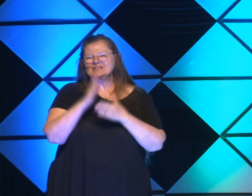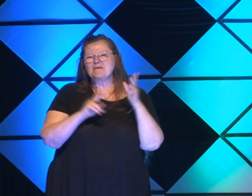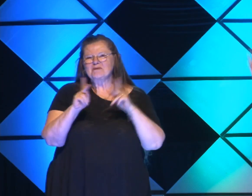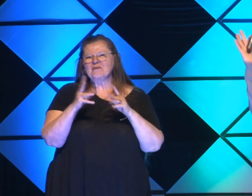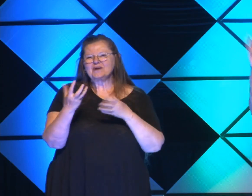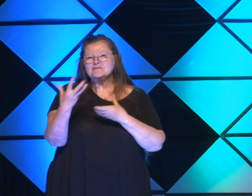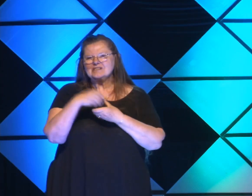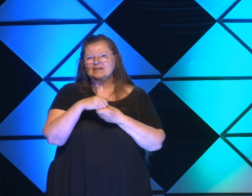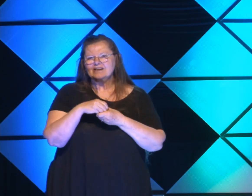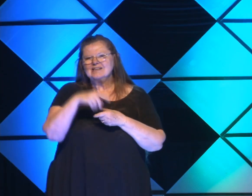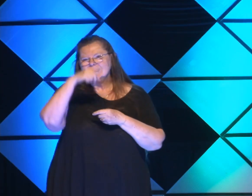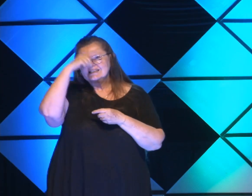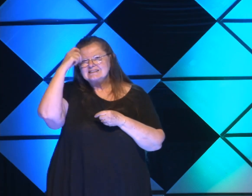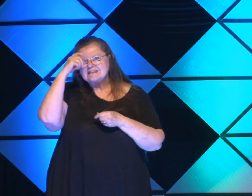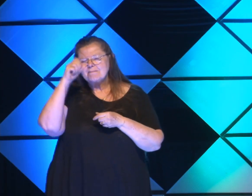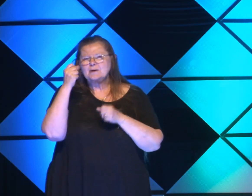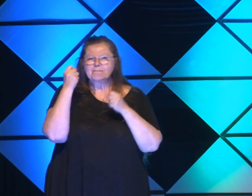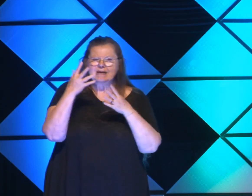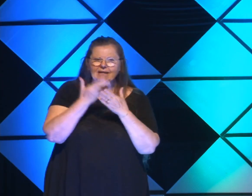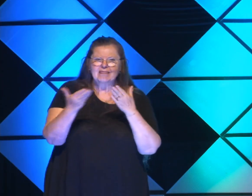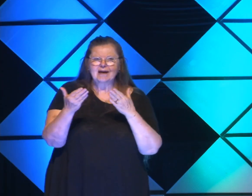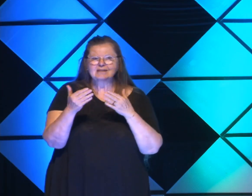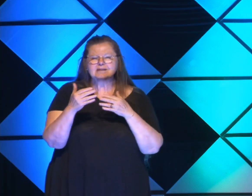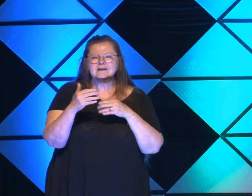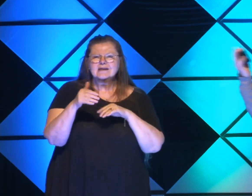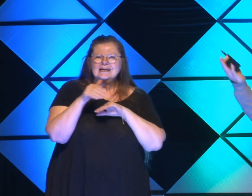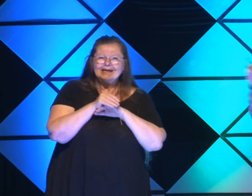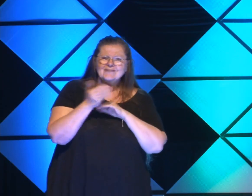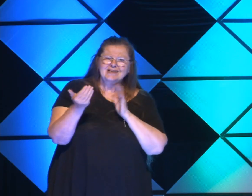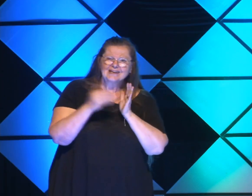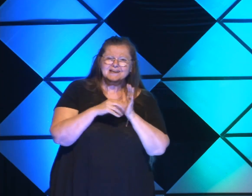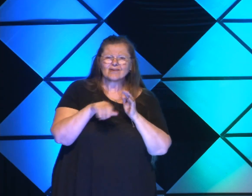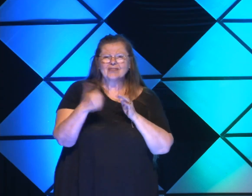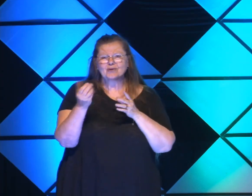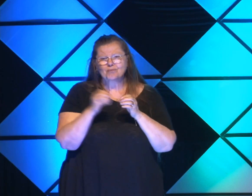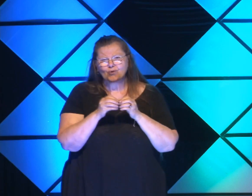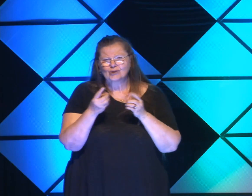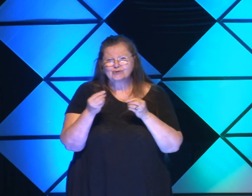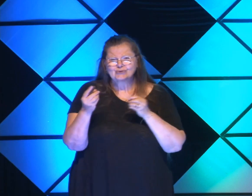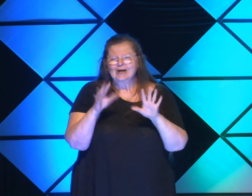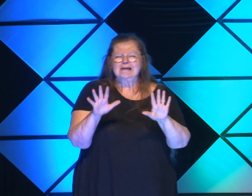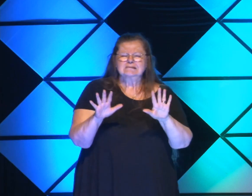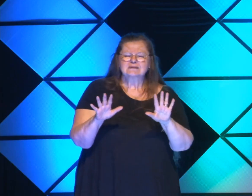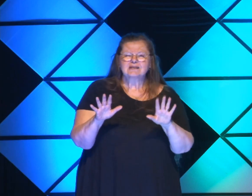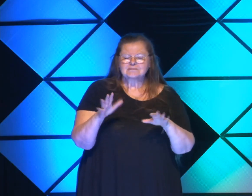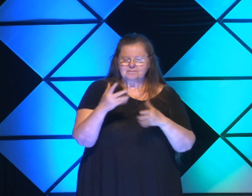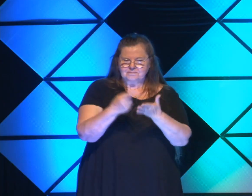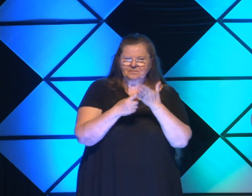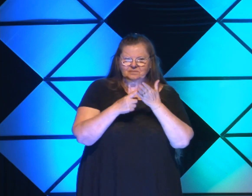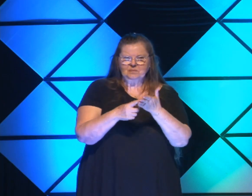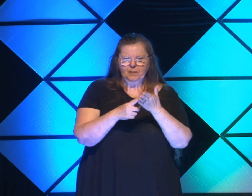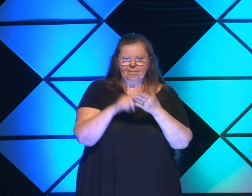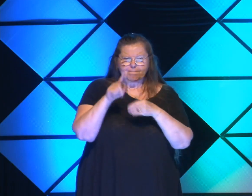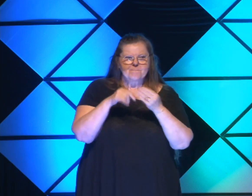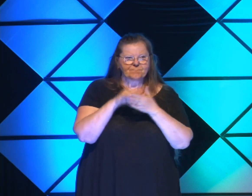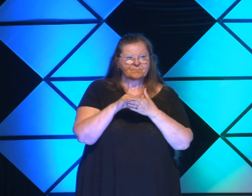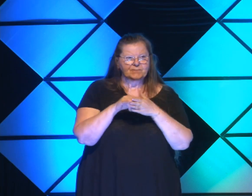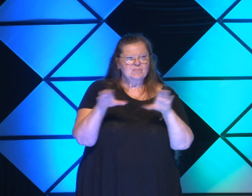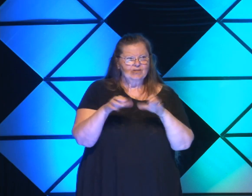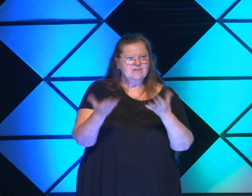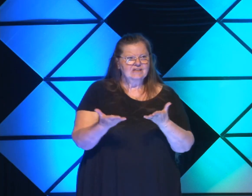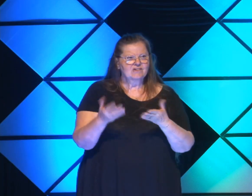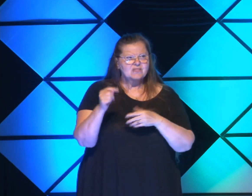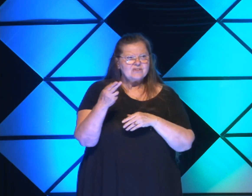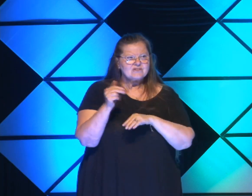want to participate, I know it's summer and another thing in the evening, people might not, but if a few of us want to gather and just have a conversation about these, we'll do that here on